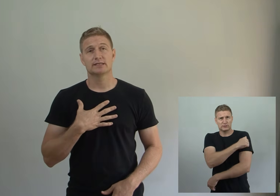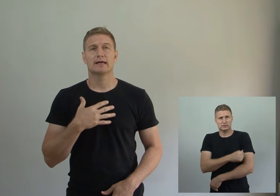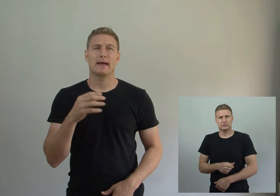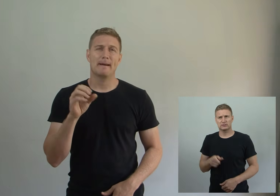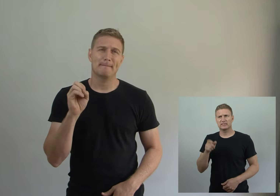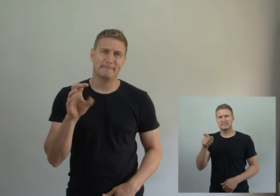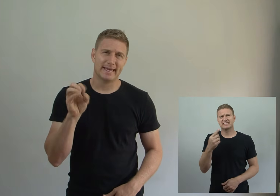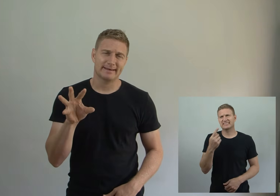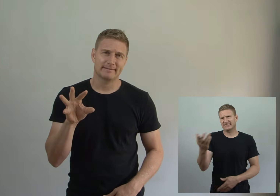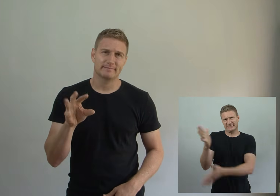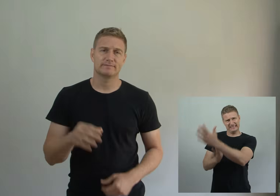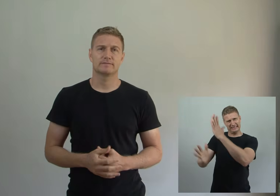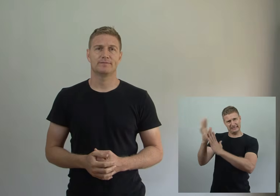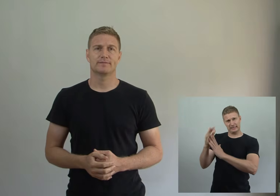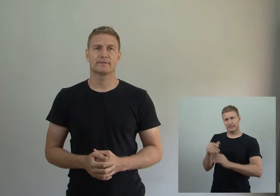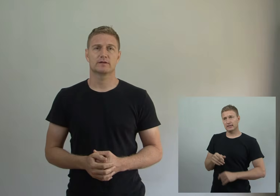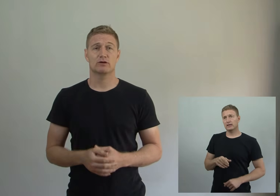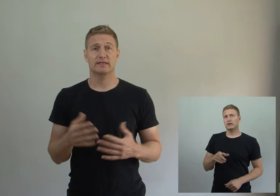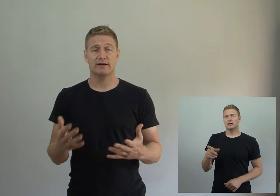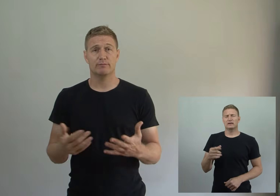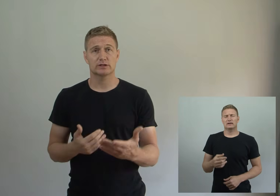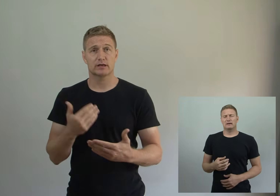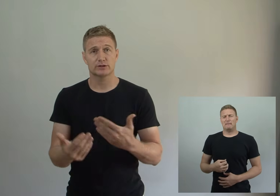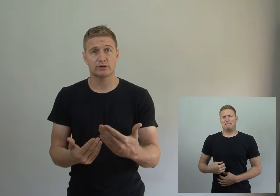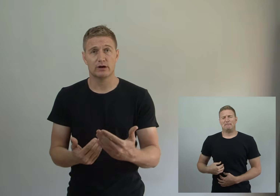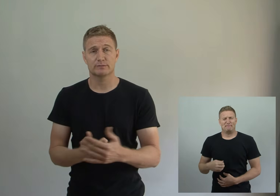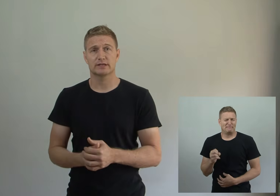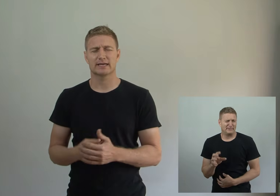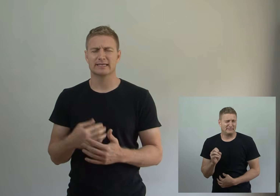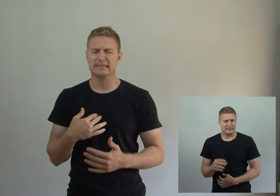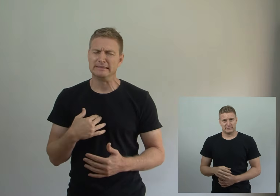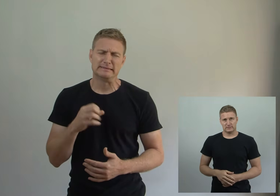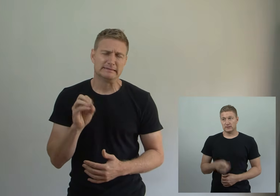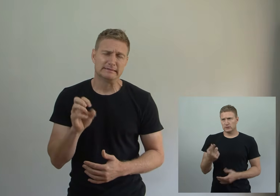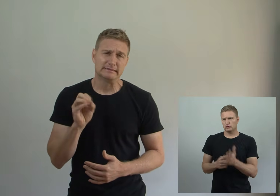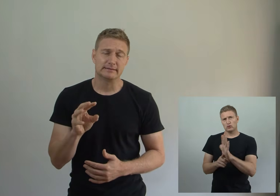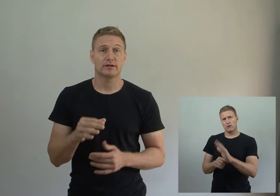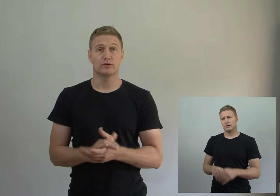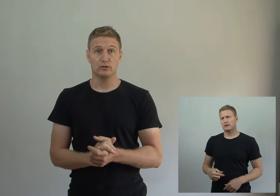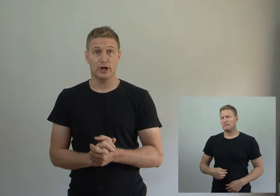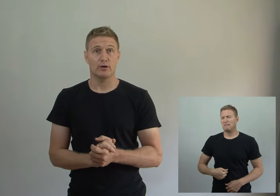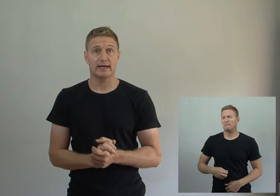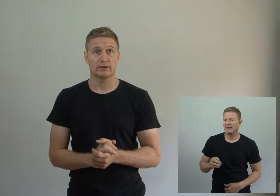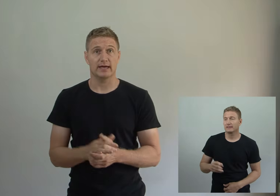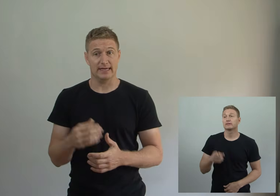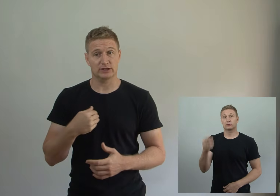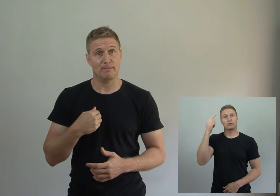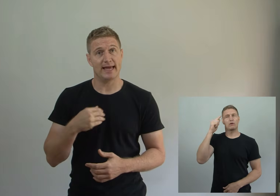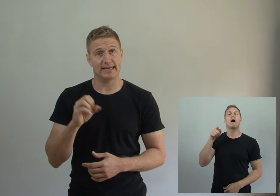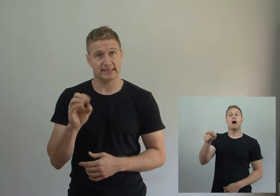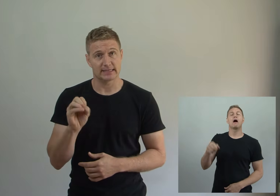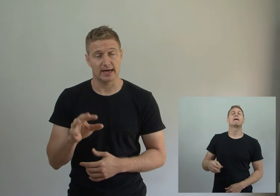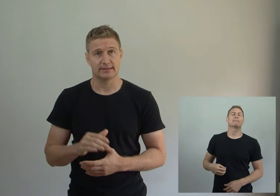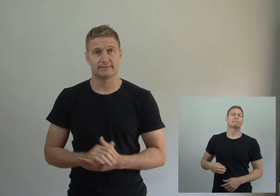chest, pain. So if a deaf person comes to the hospital and it's like, you know that, okay, he's got